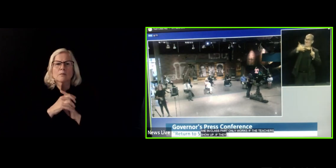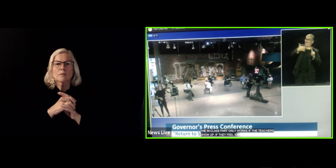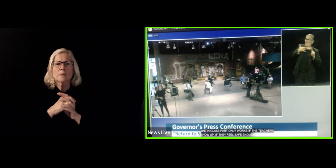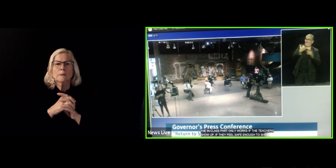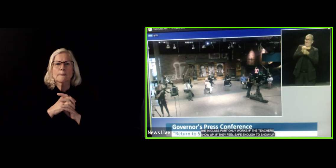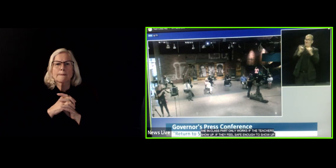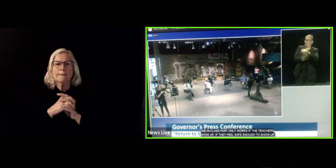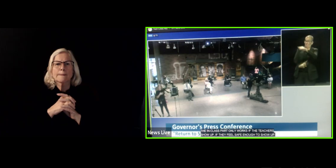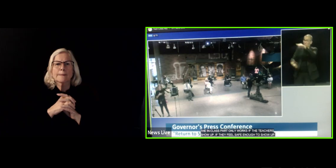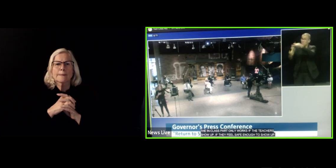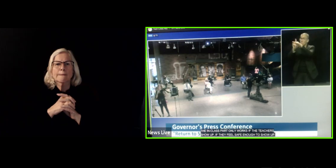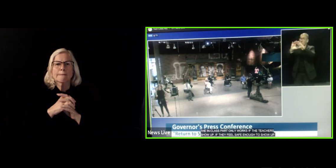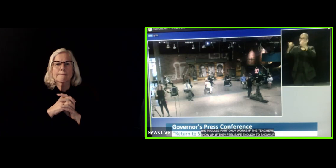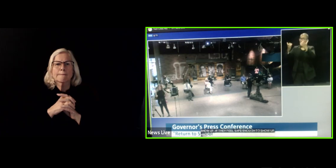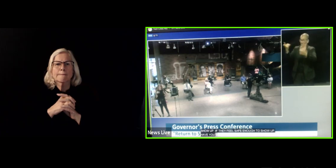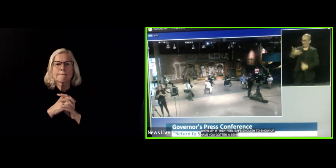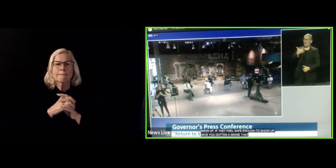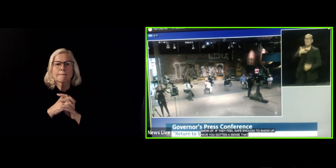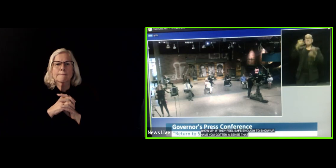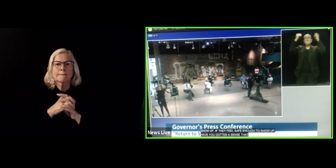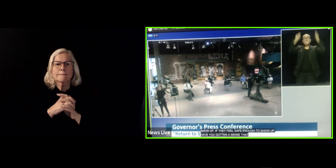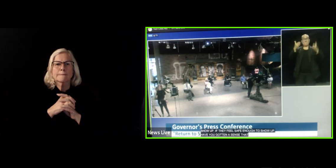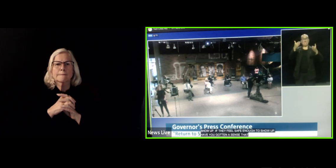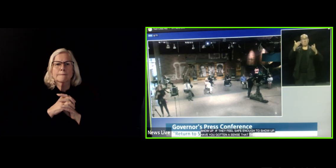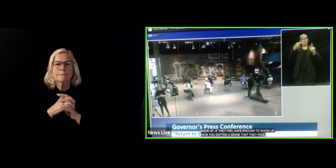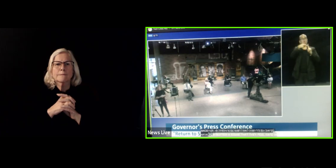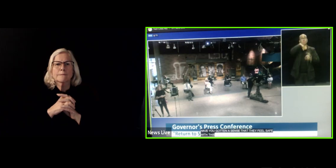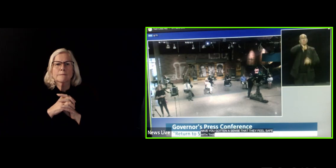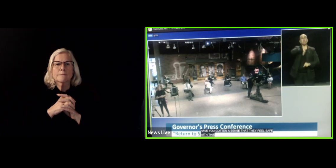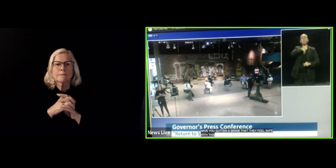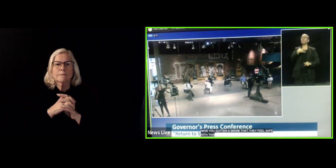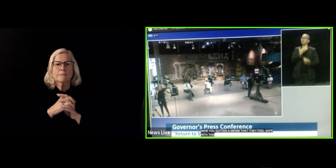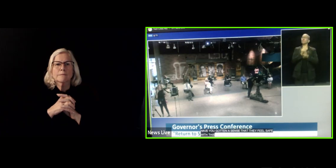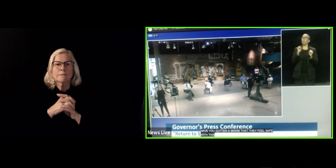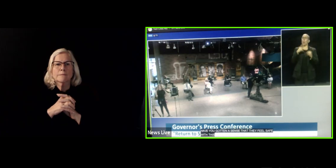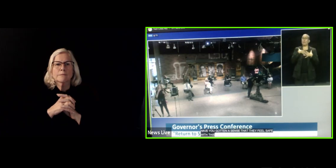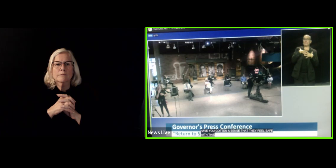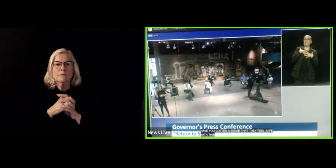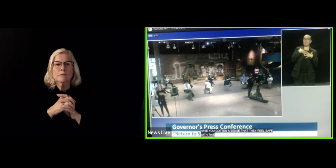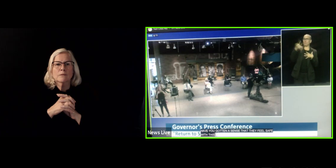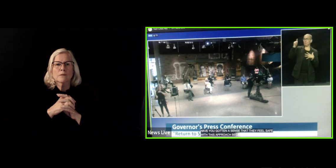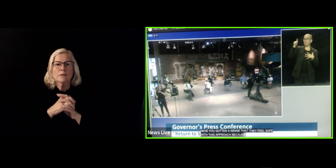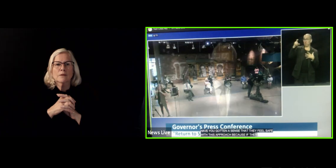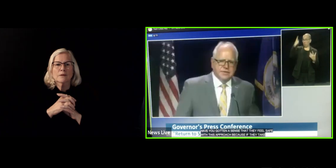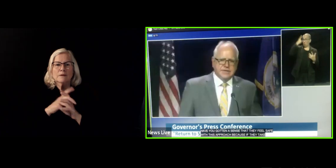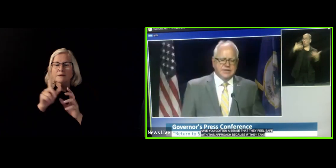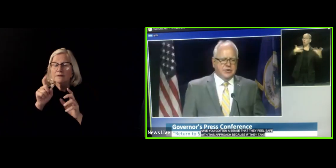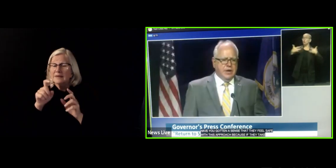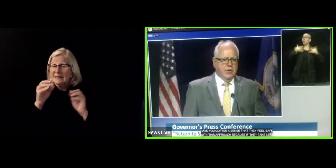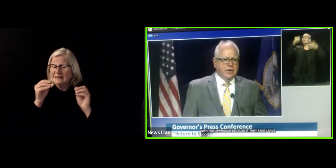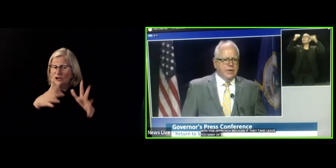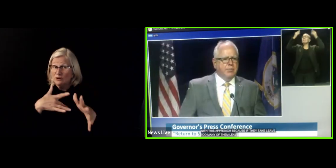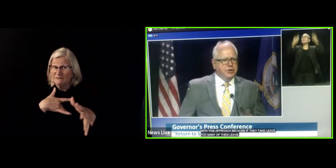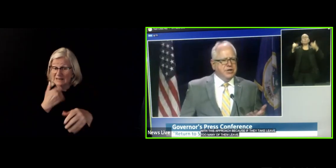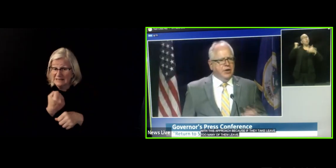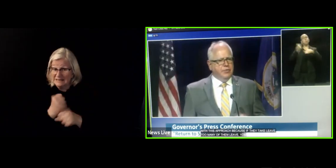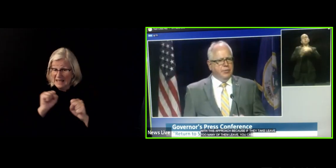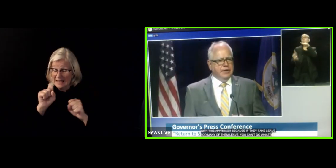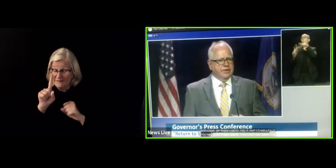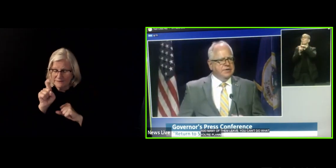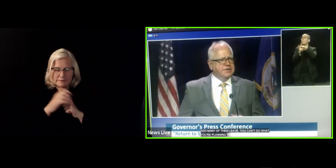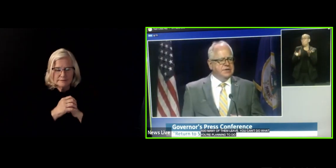they feel safe with this approach? Because if they take leaves, if too many of them leave, you can't do what you're planning to do. Yeah, and this is a great question. I want to appreciate